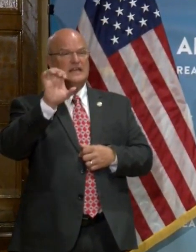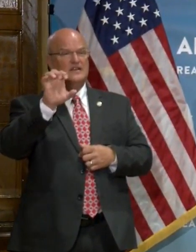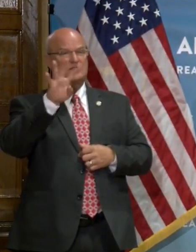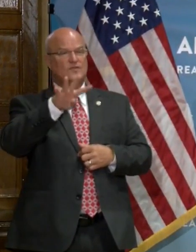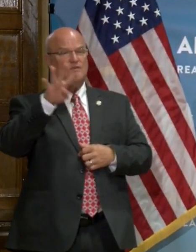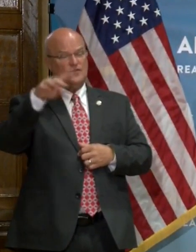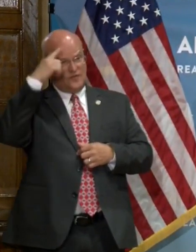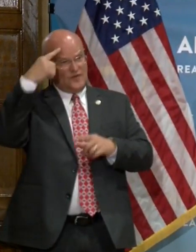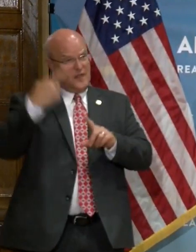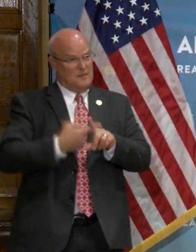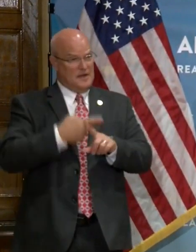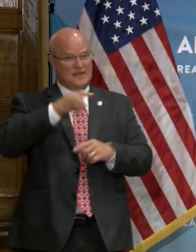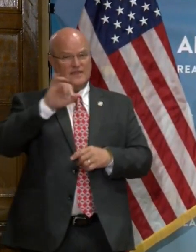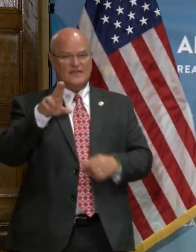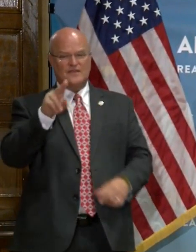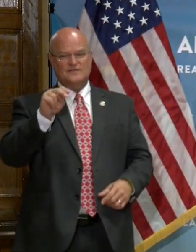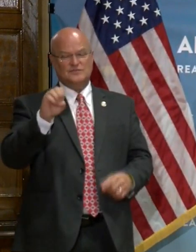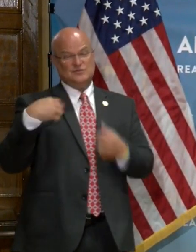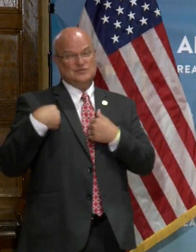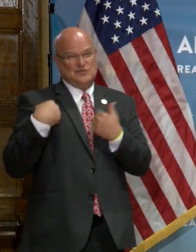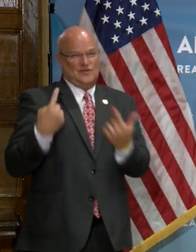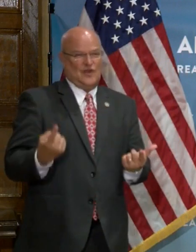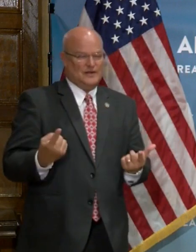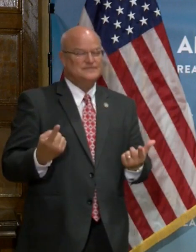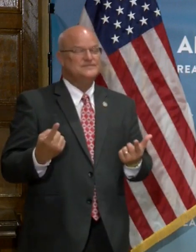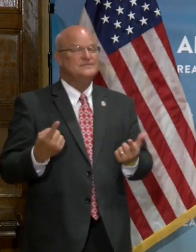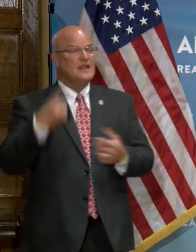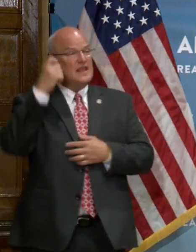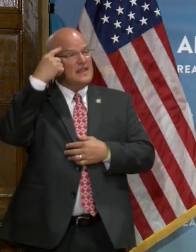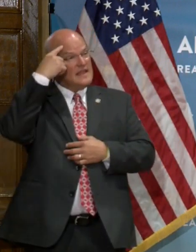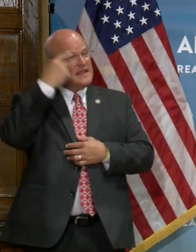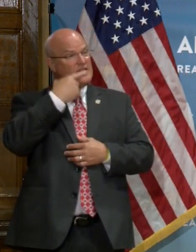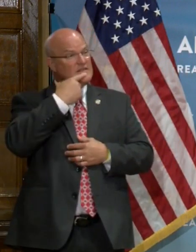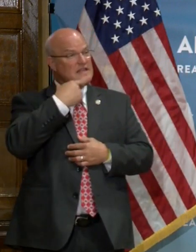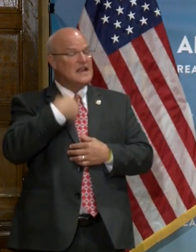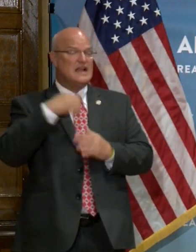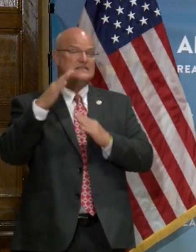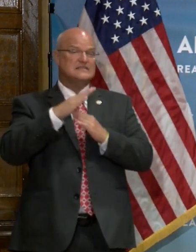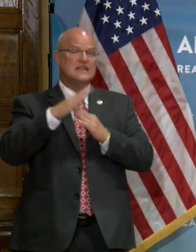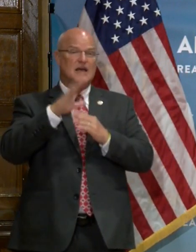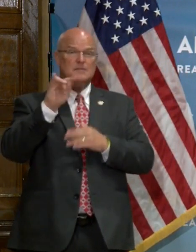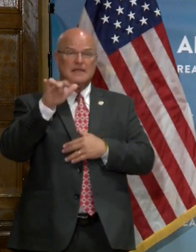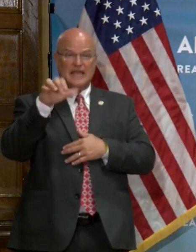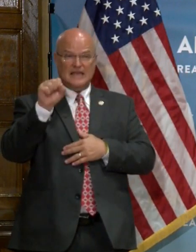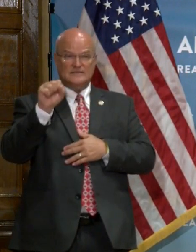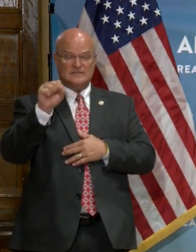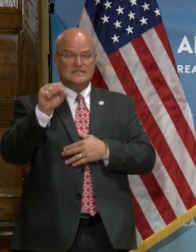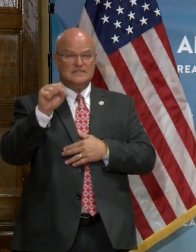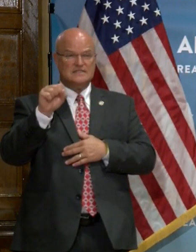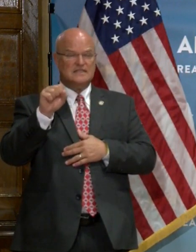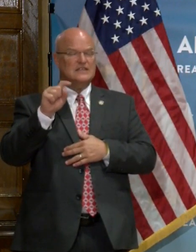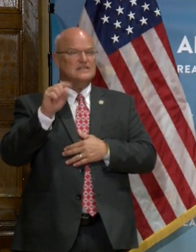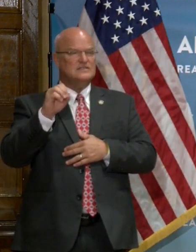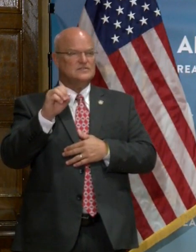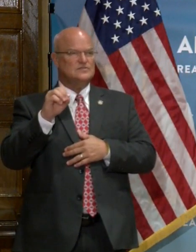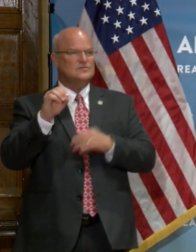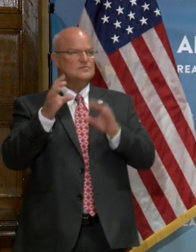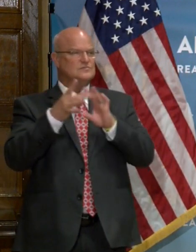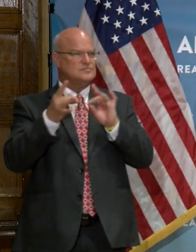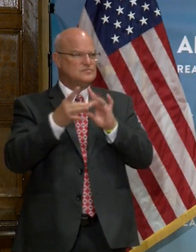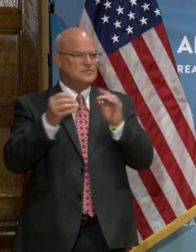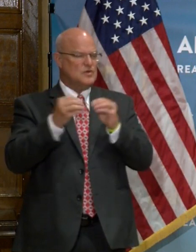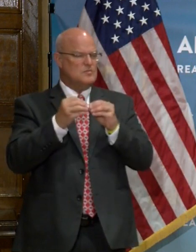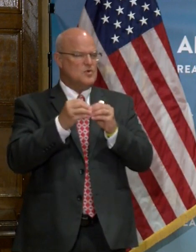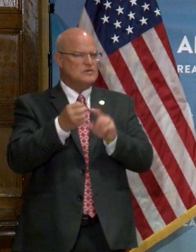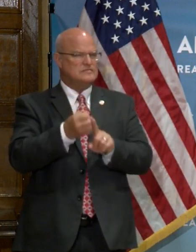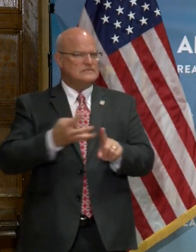171,944 for the month of June so far. The Governor also mentioned our top counties, just to go over those with a little